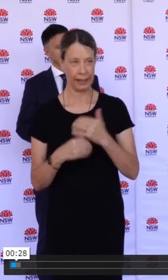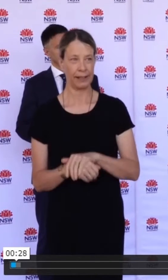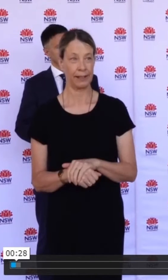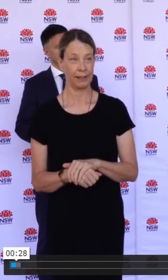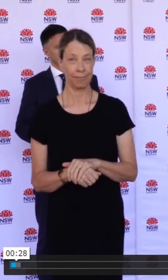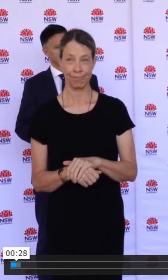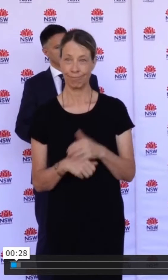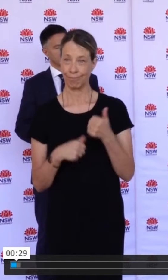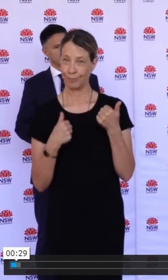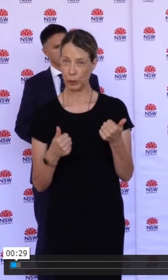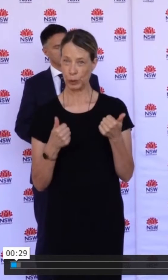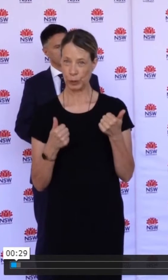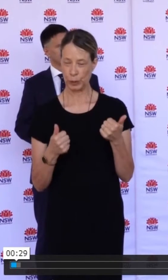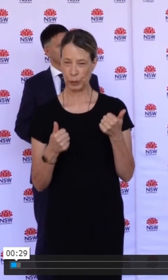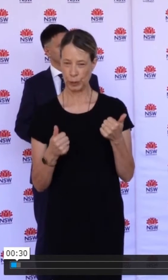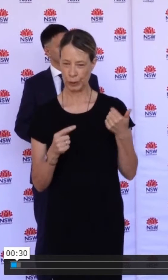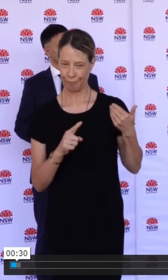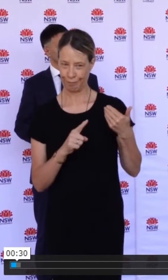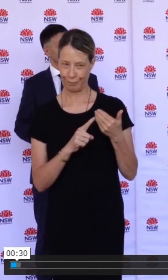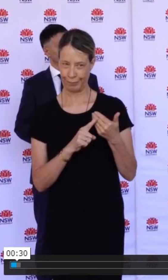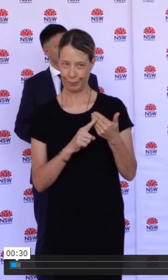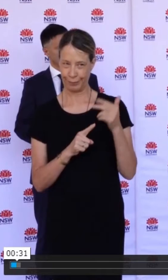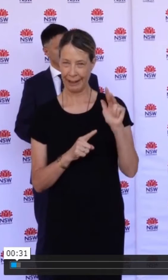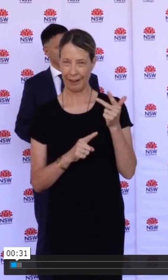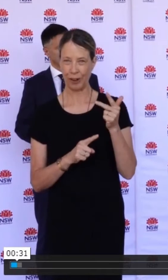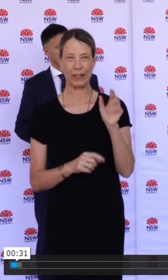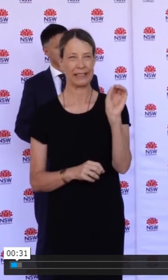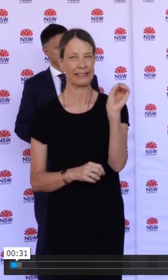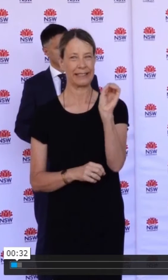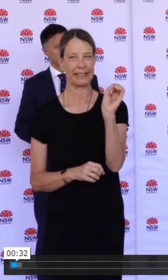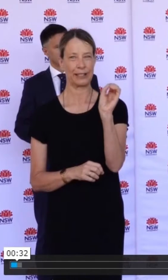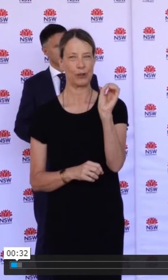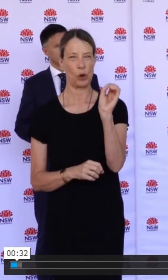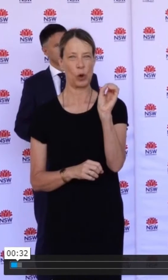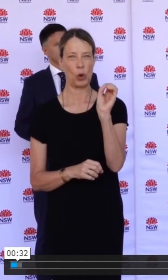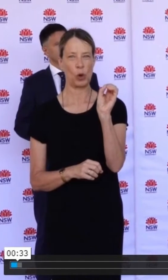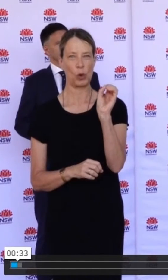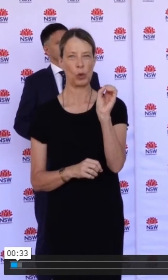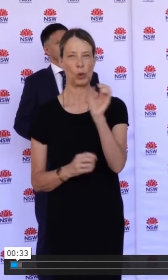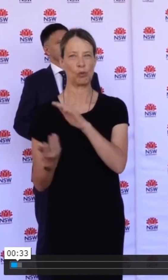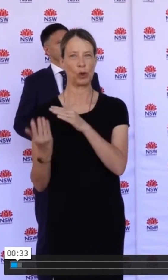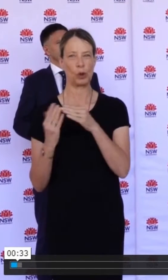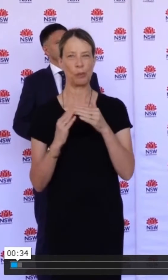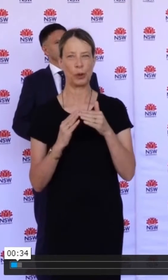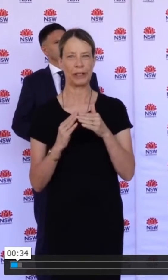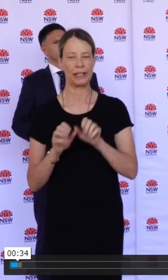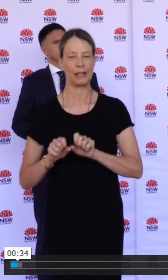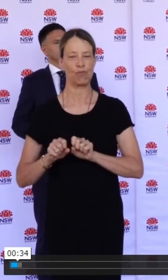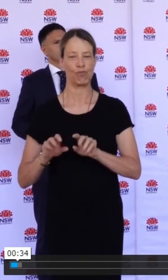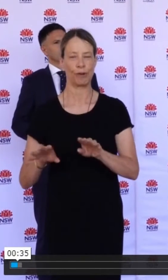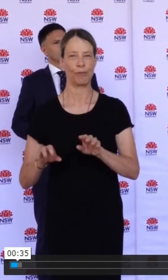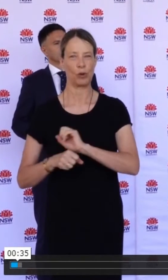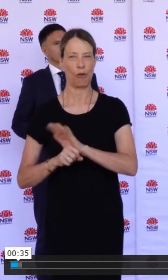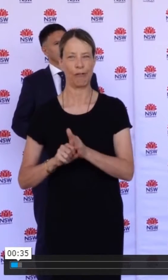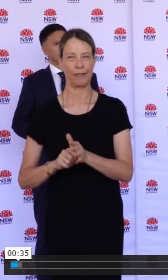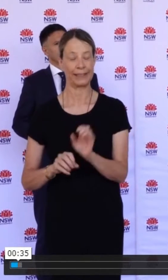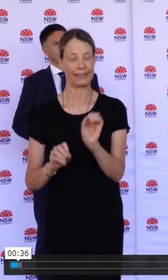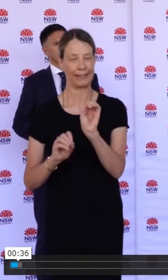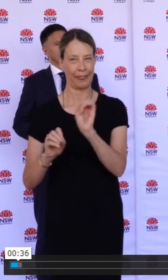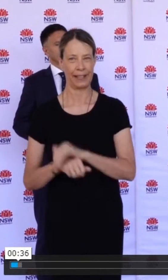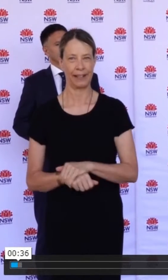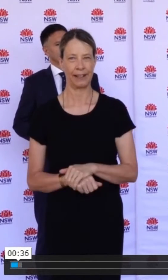Pleasingly, to 8 p.m. last night, we had 0 cases of local community transmission. We had